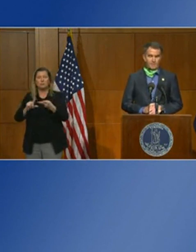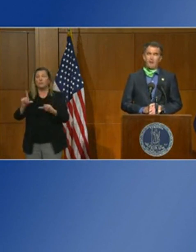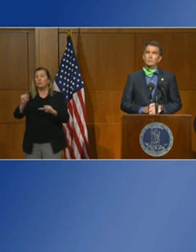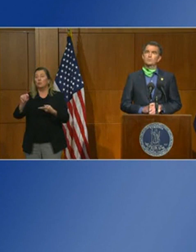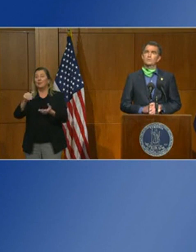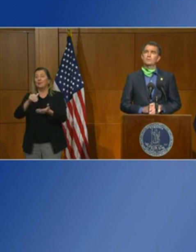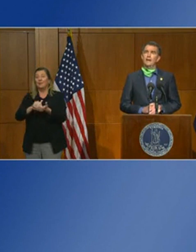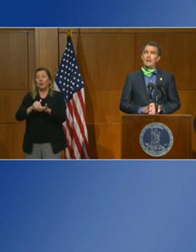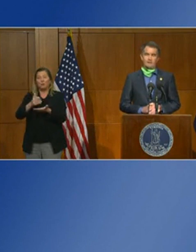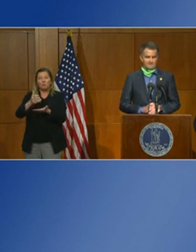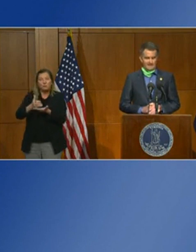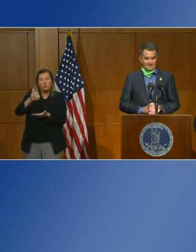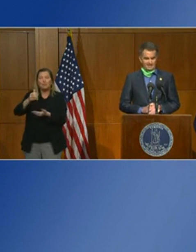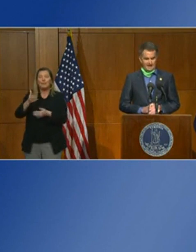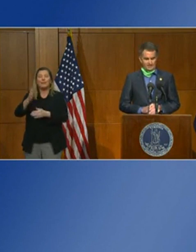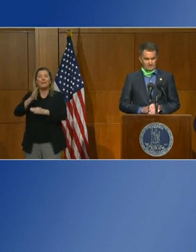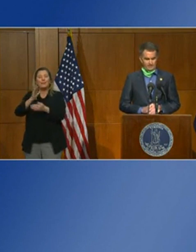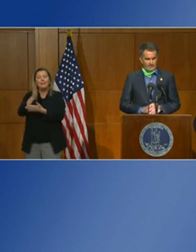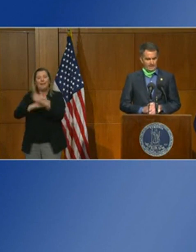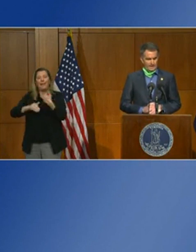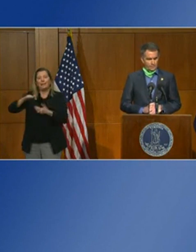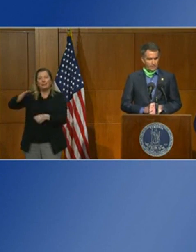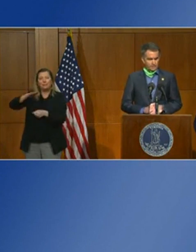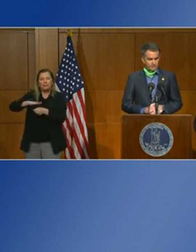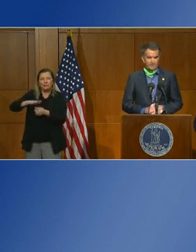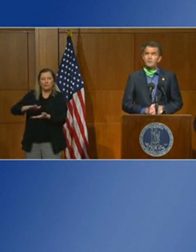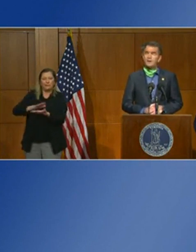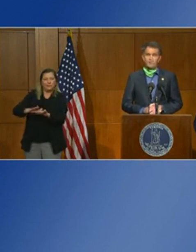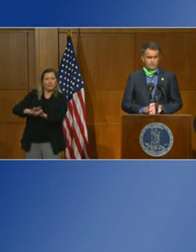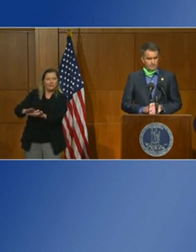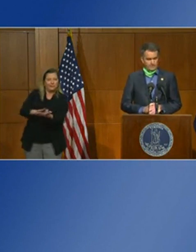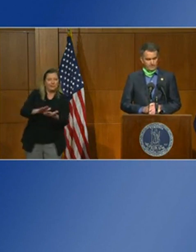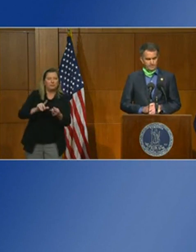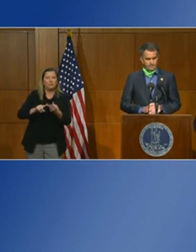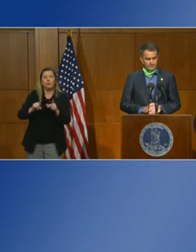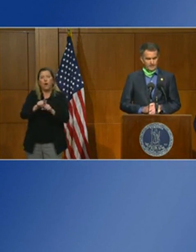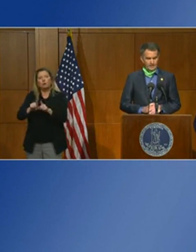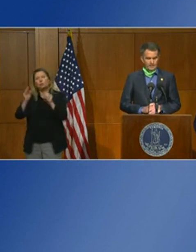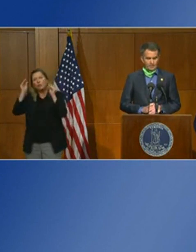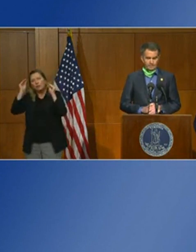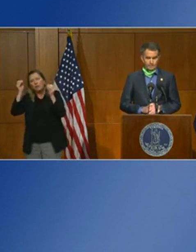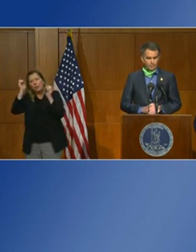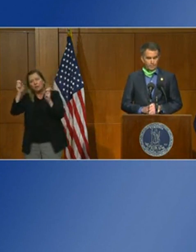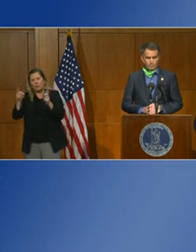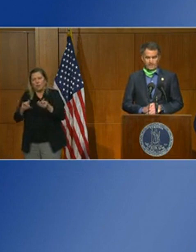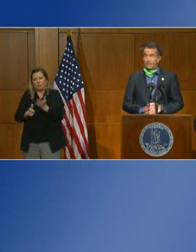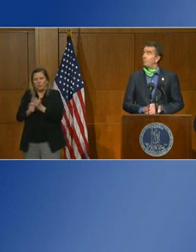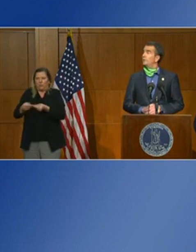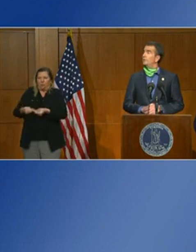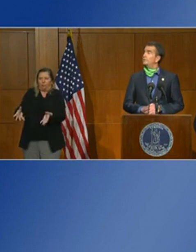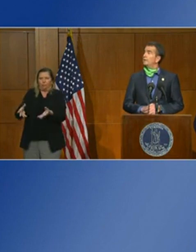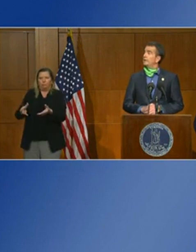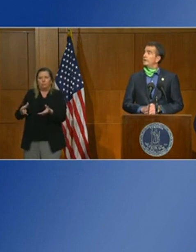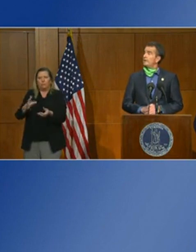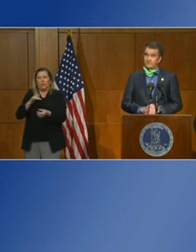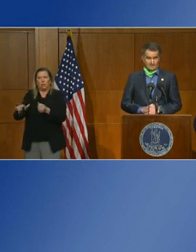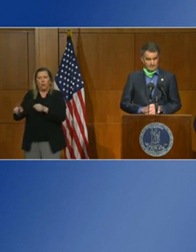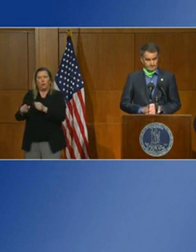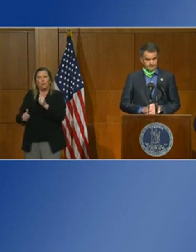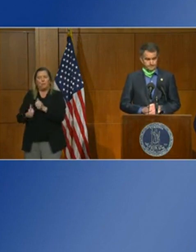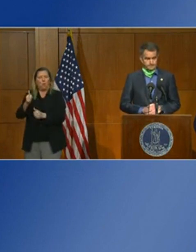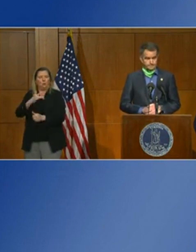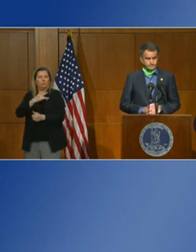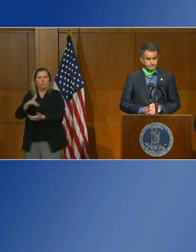20,000 bottles of hand sanitizer, as well as educational materials in the most vulnerable neighborhoods in the